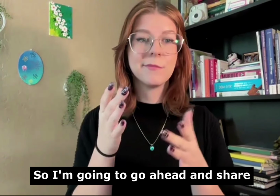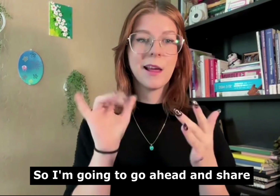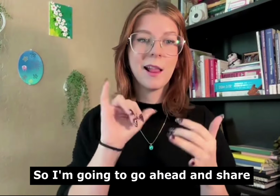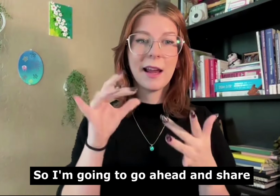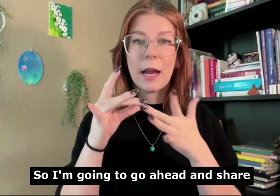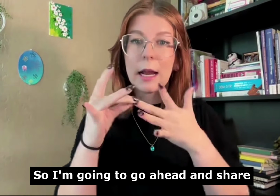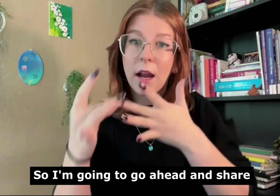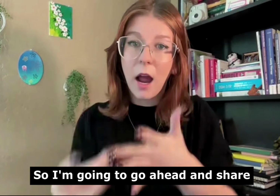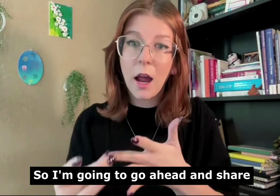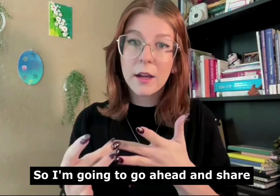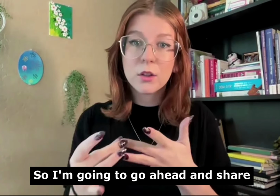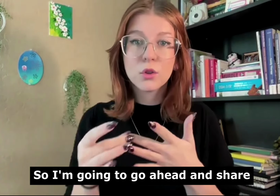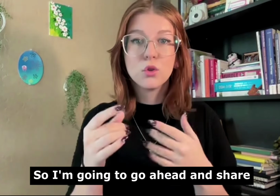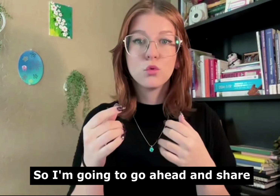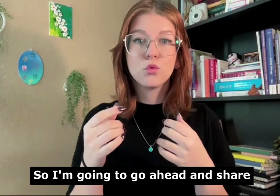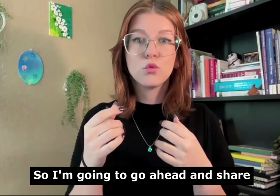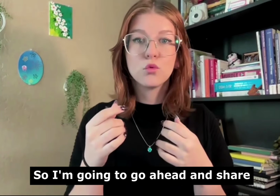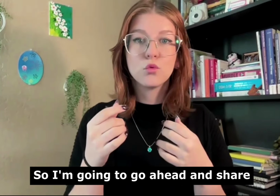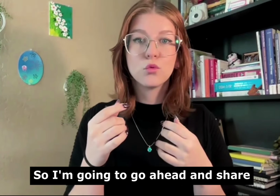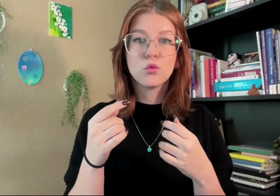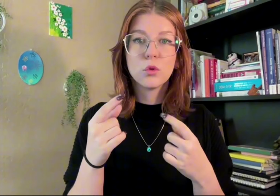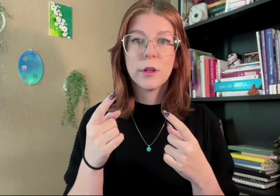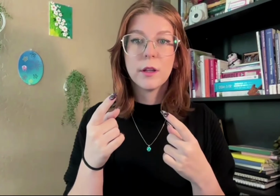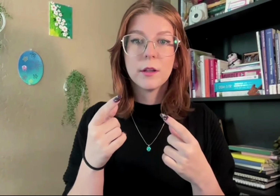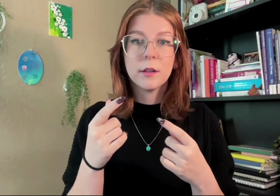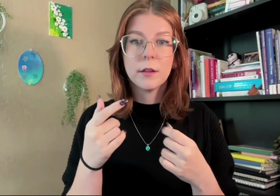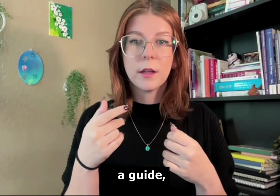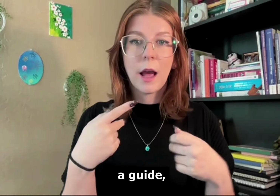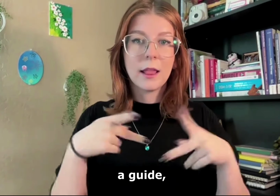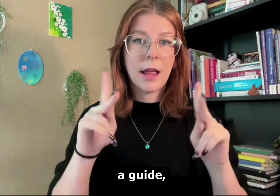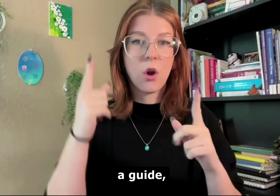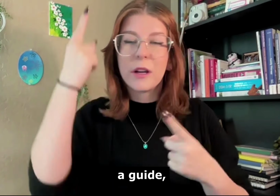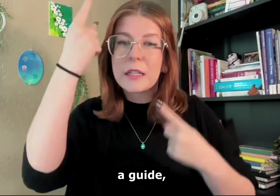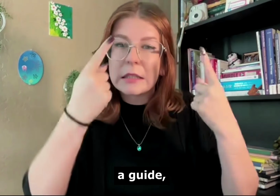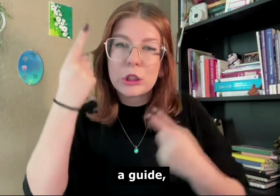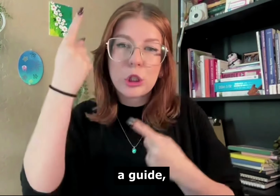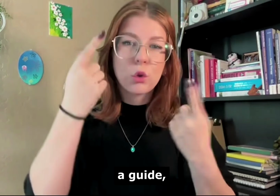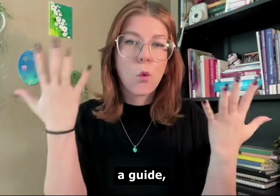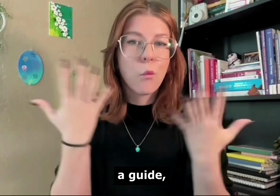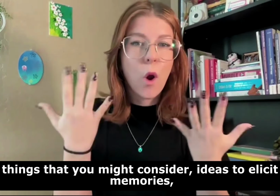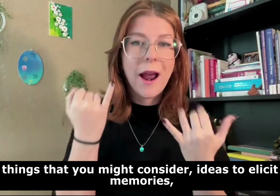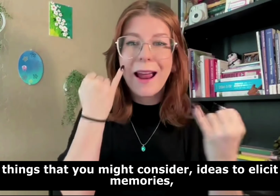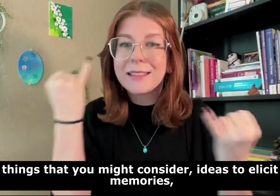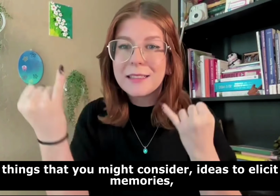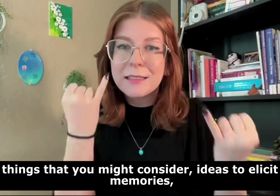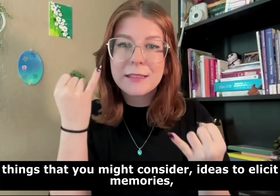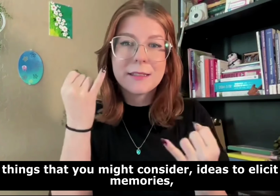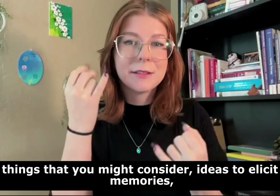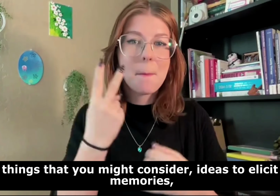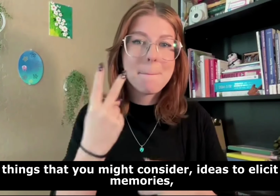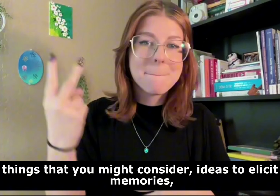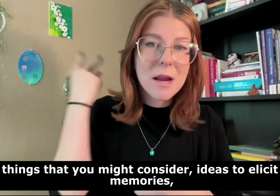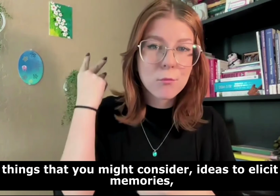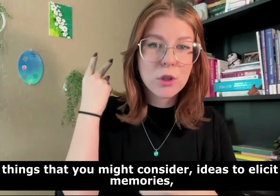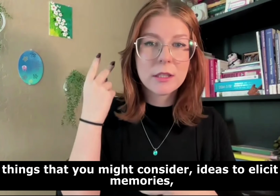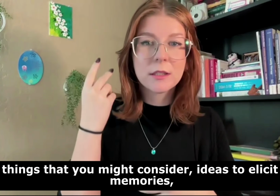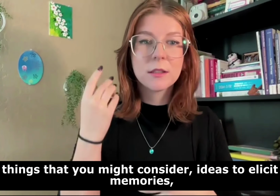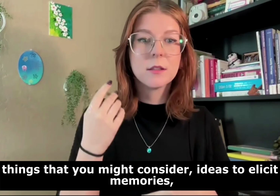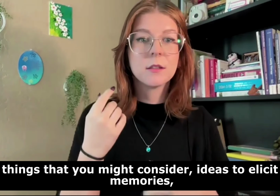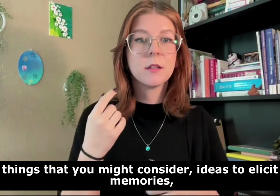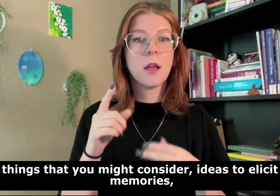So I'm going to go ahead and share a guide, things that you might